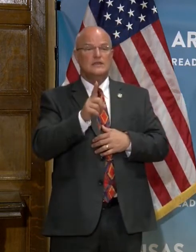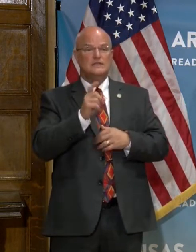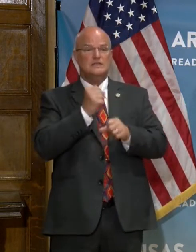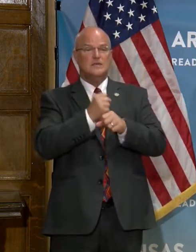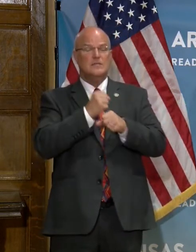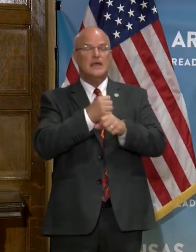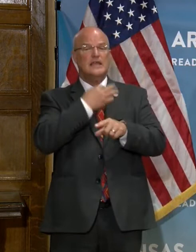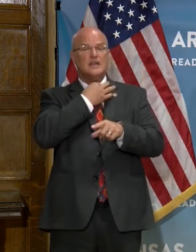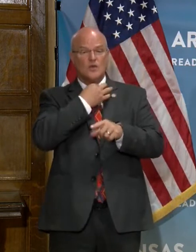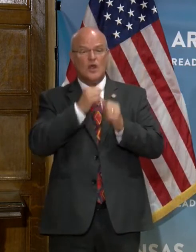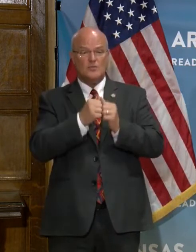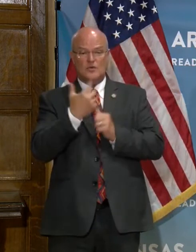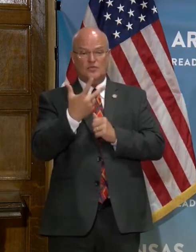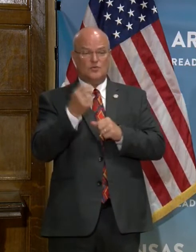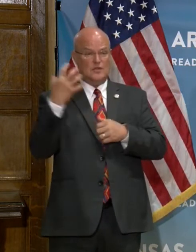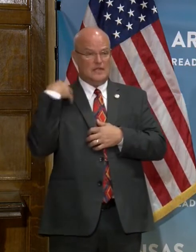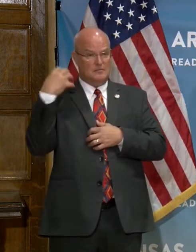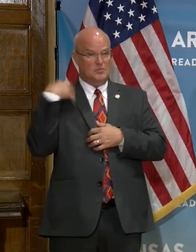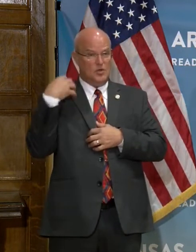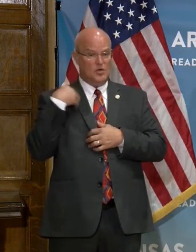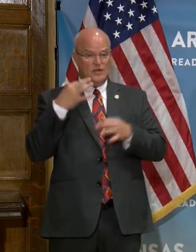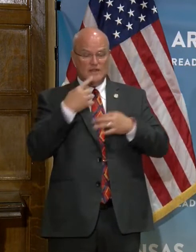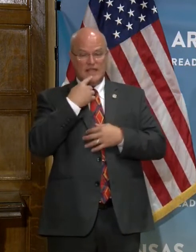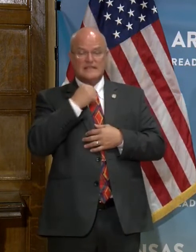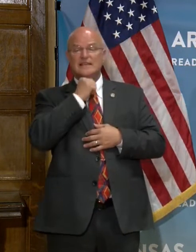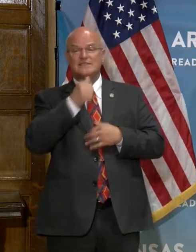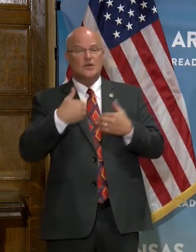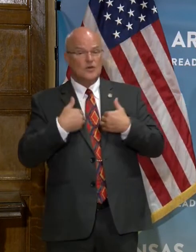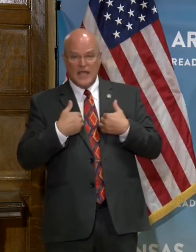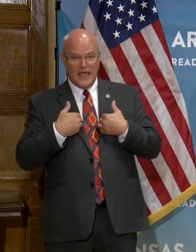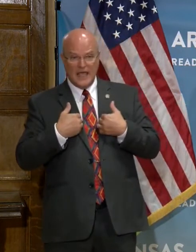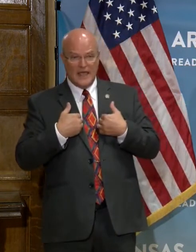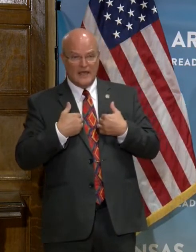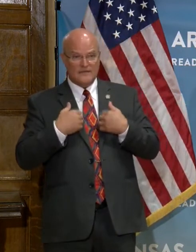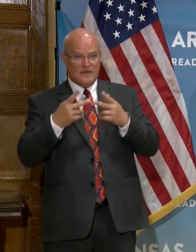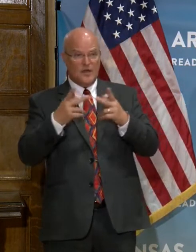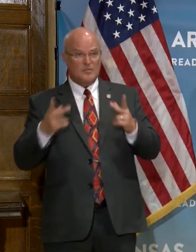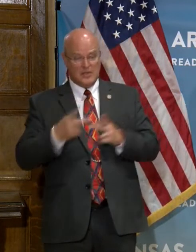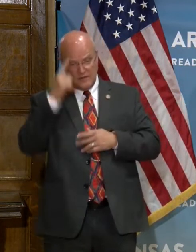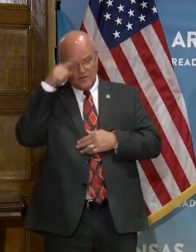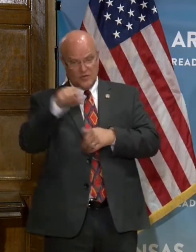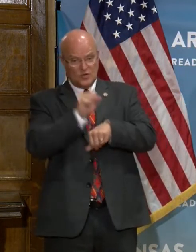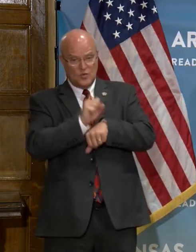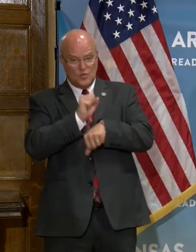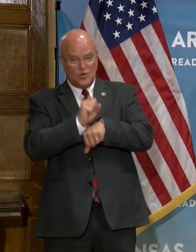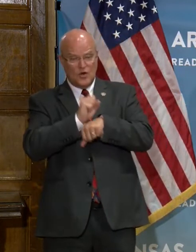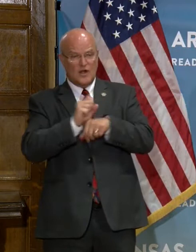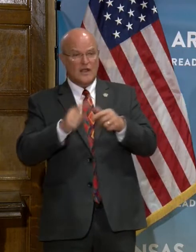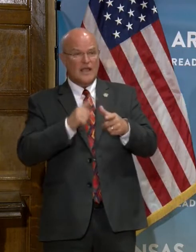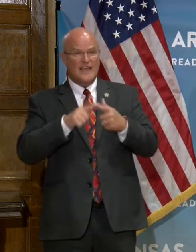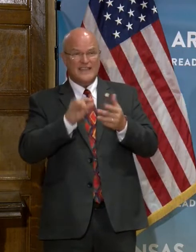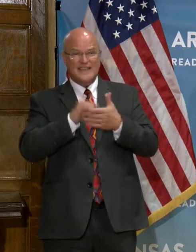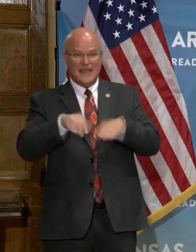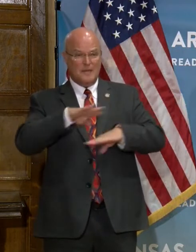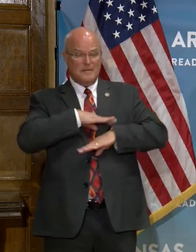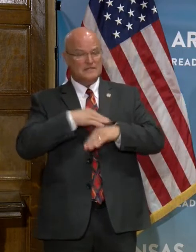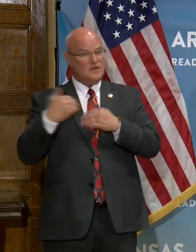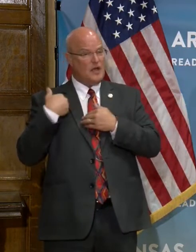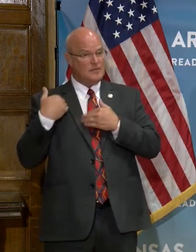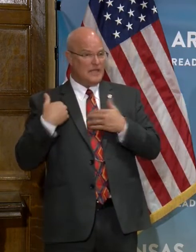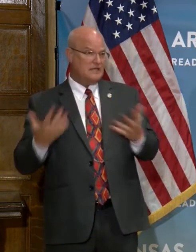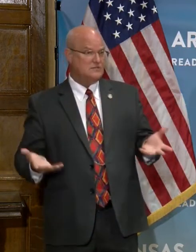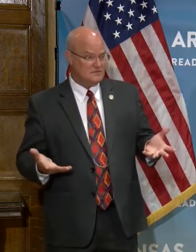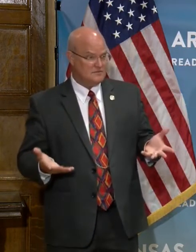make inquiry with 3 employers, and if they say we don't have a place for you to work, then that meets their